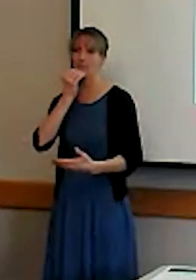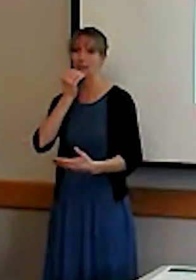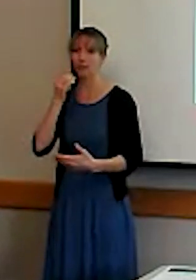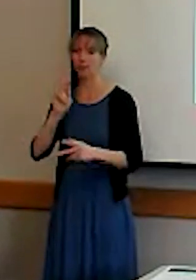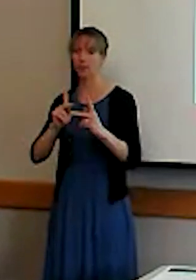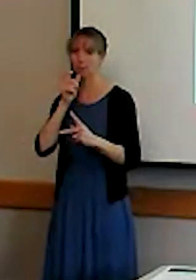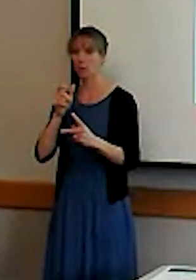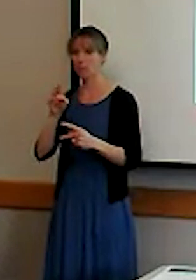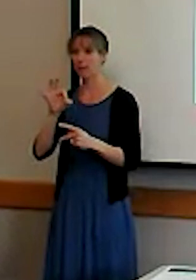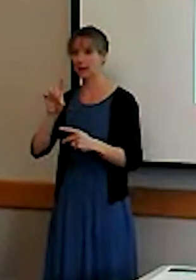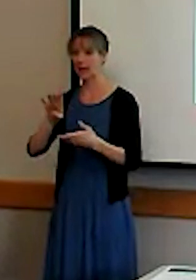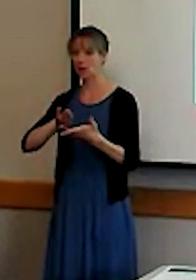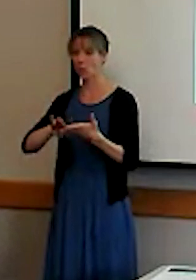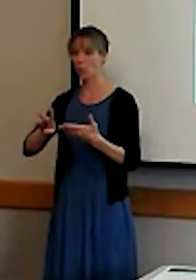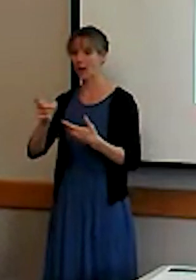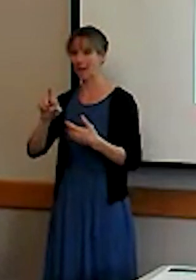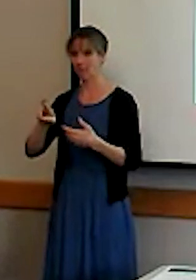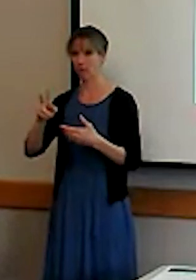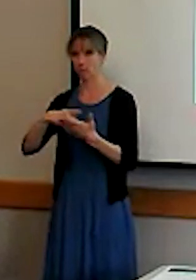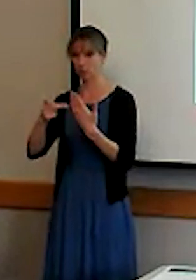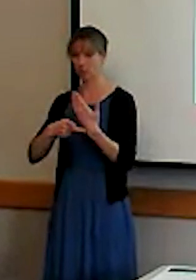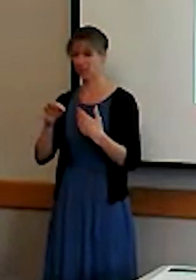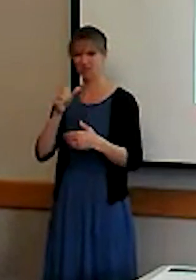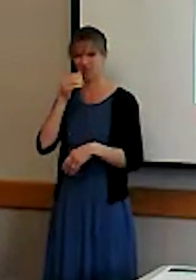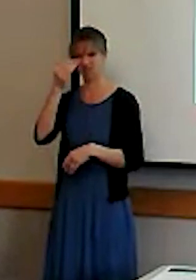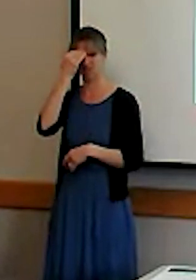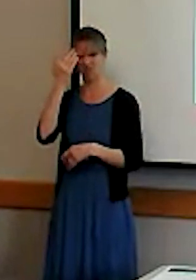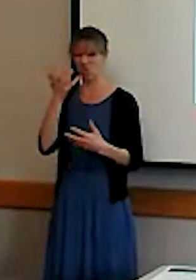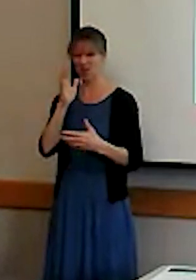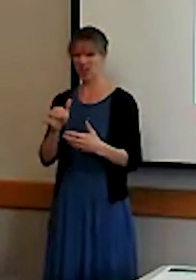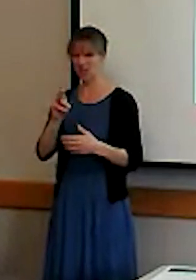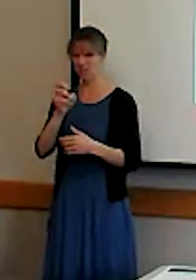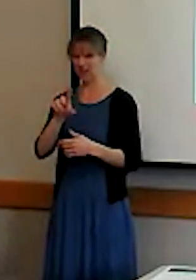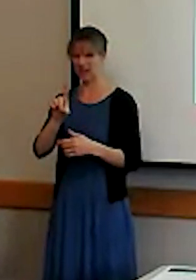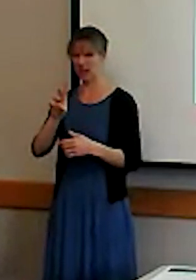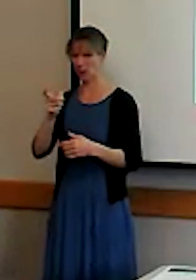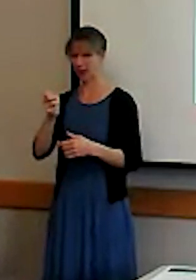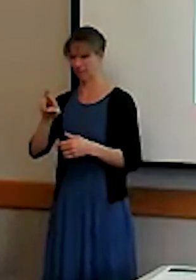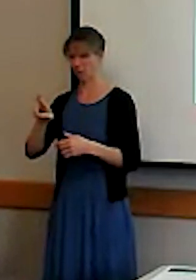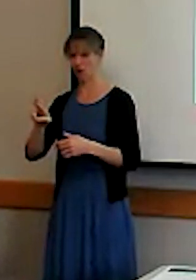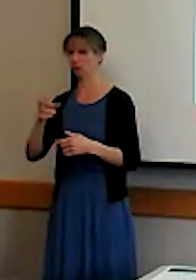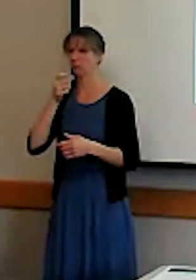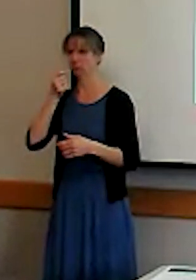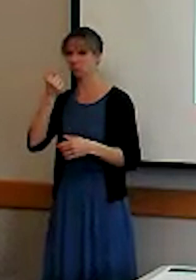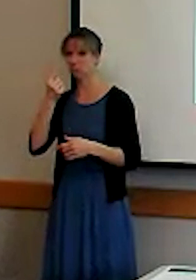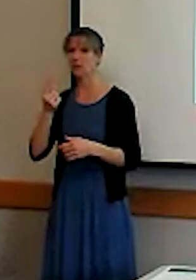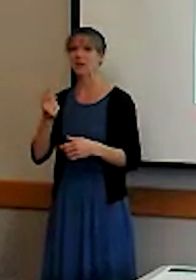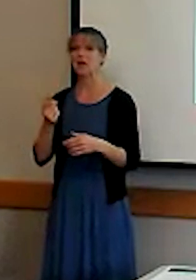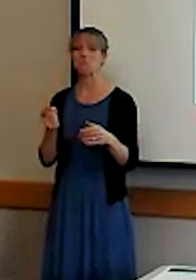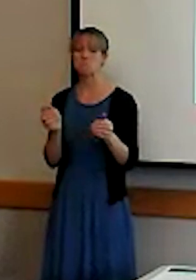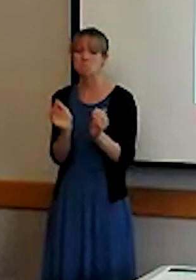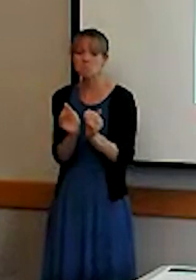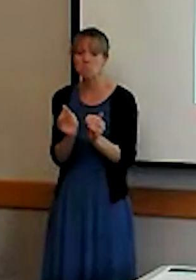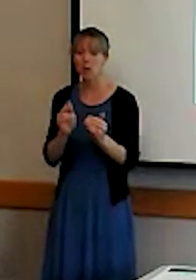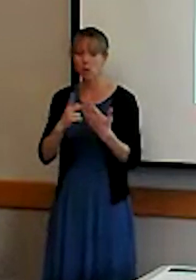are in Medicaid waiver programs. If you're not familiar with the term Medicaid waiver, those are small